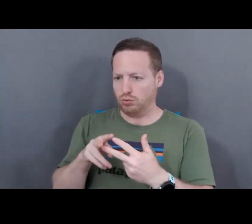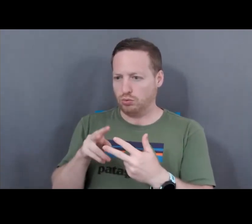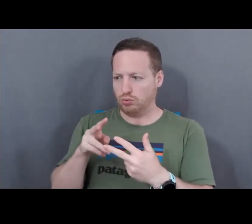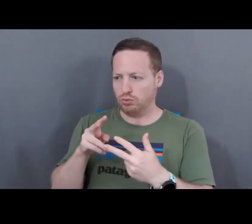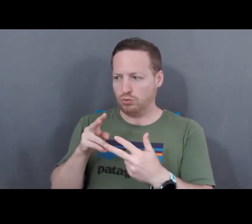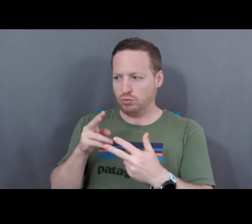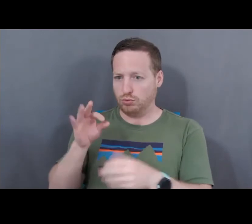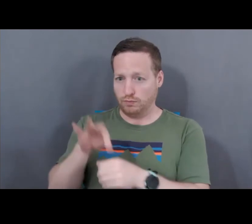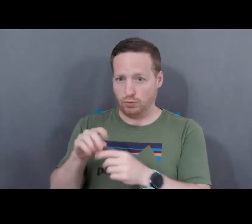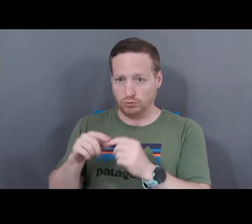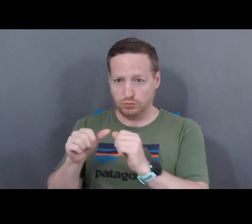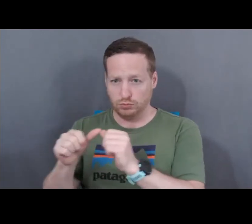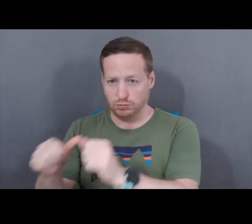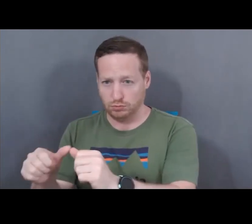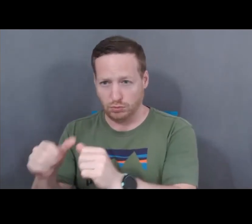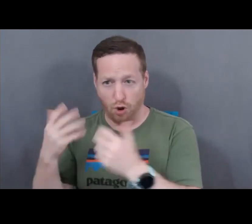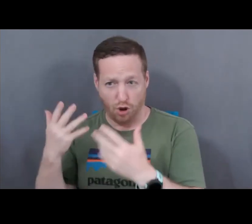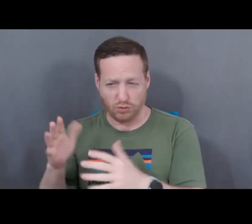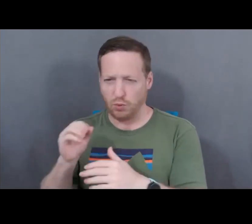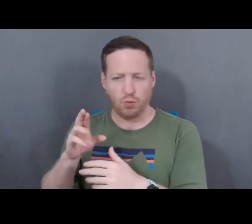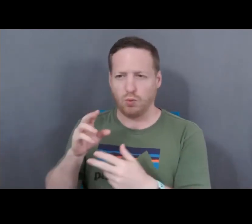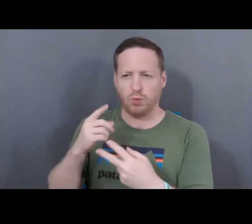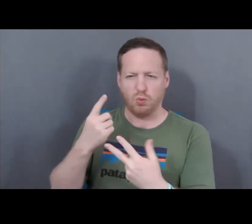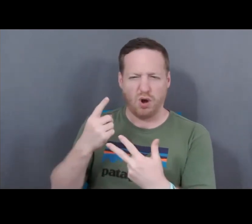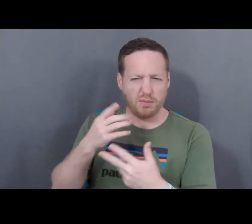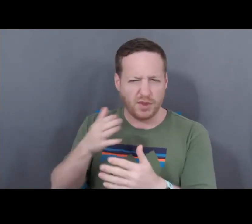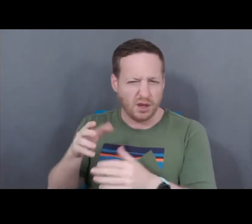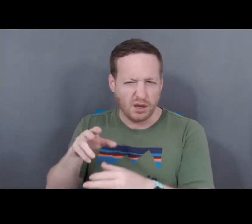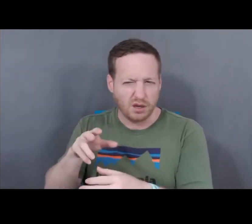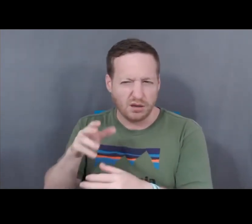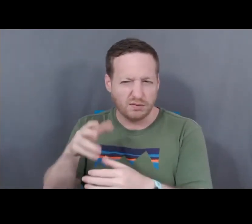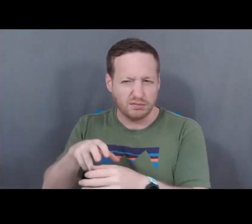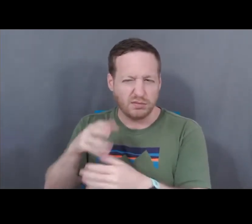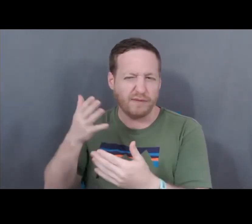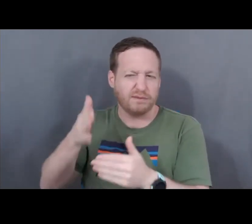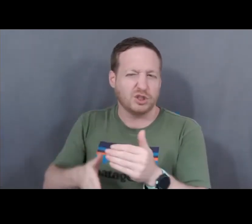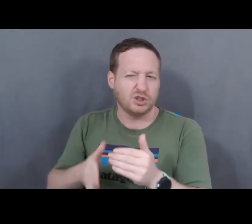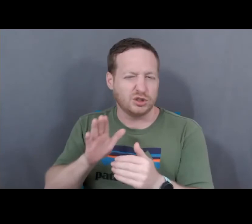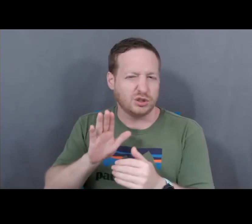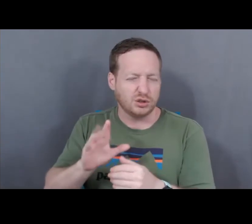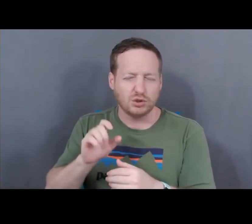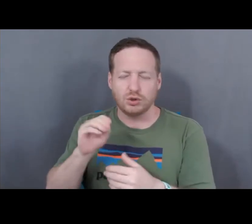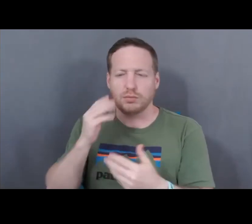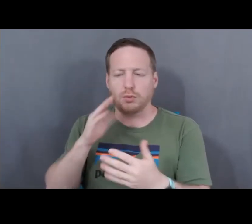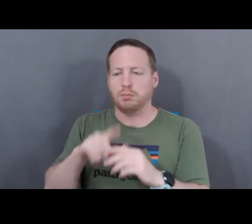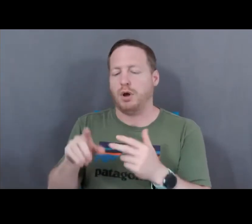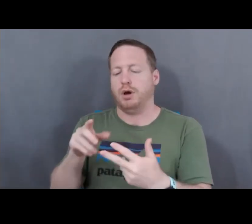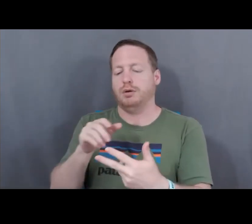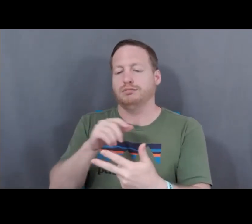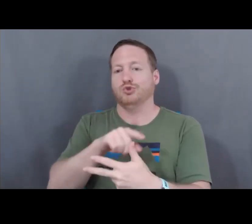don't know if both of them had been elected yet to continue the term, or they were just finishing the